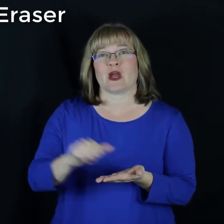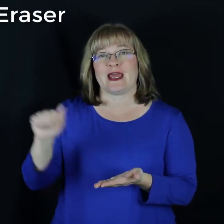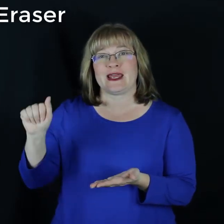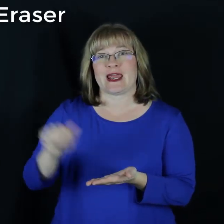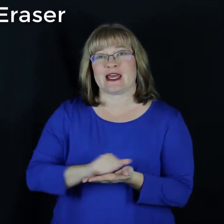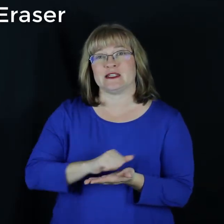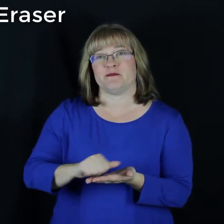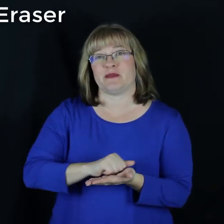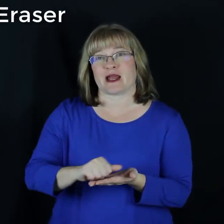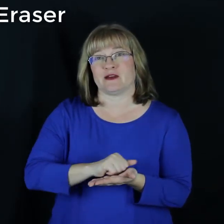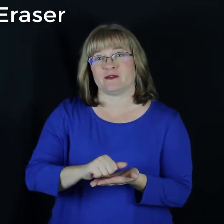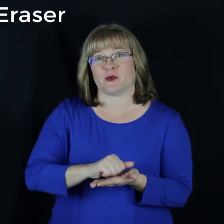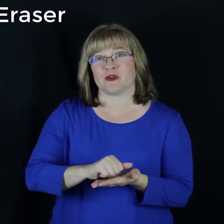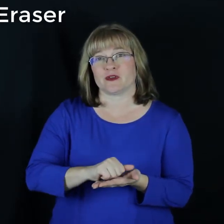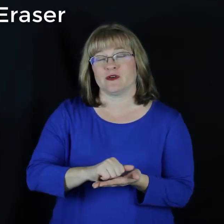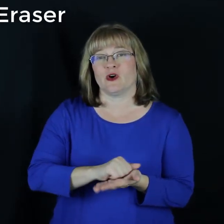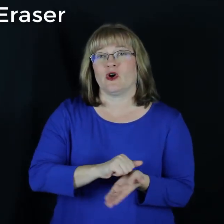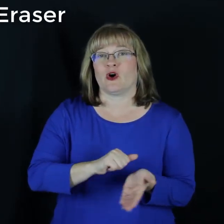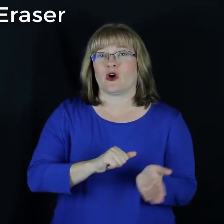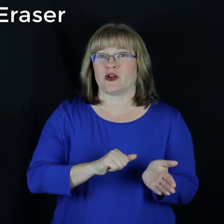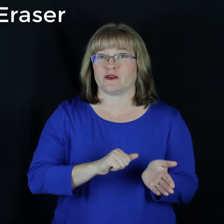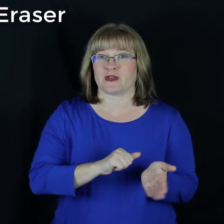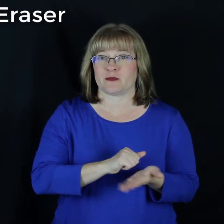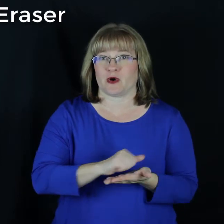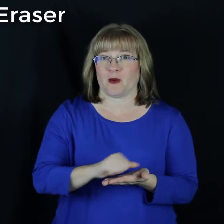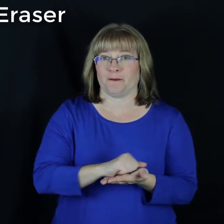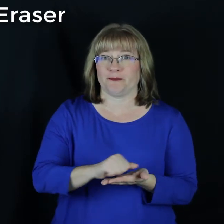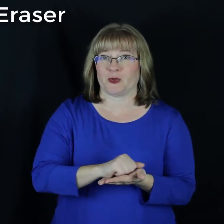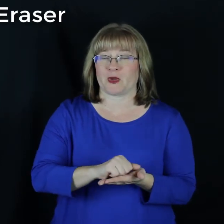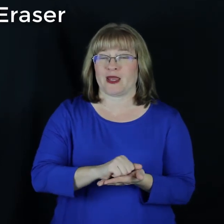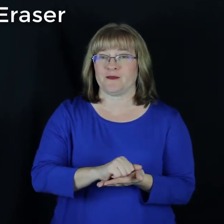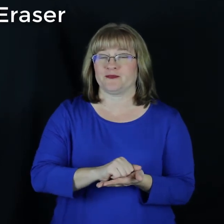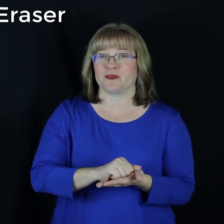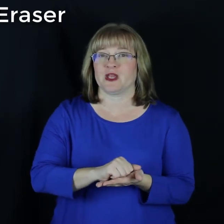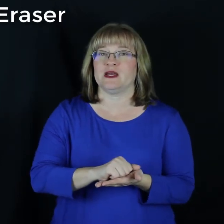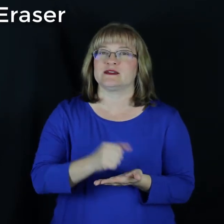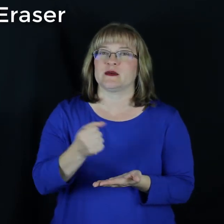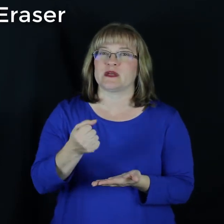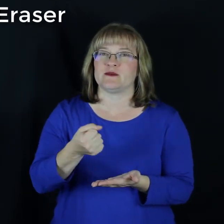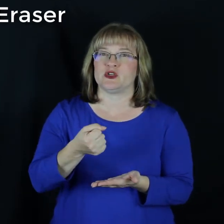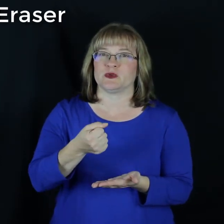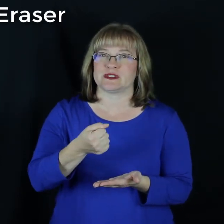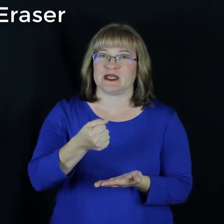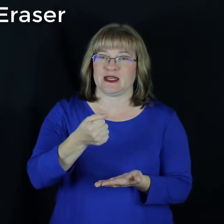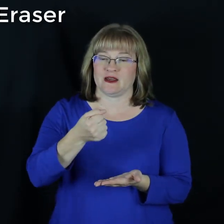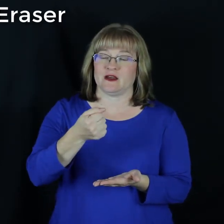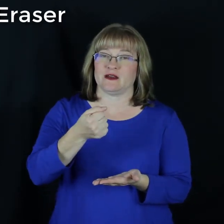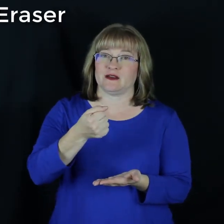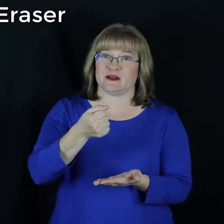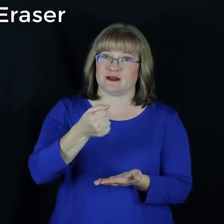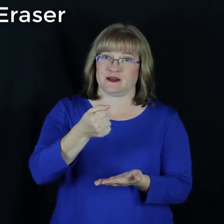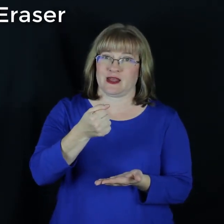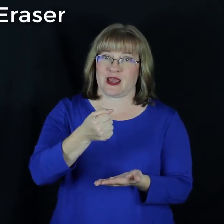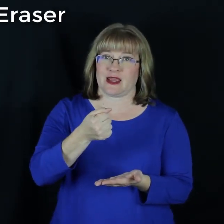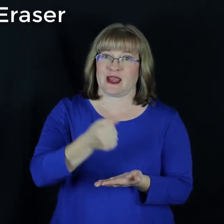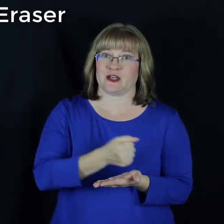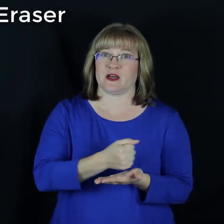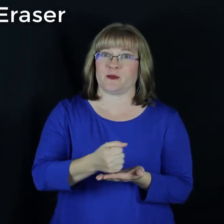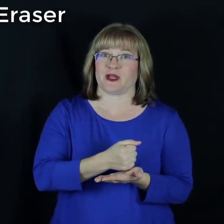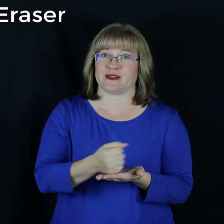A hand back and forth on a flat palm, okay? Sometimes you will see the A hand up like this